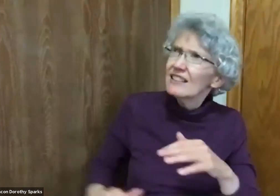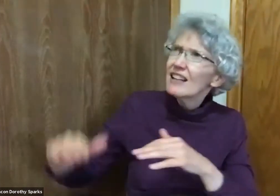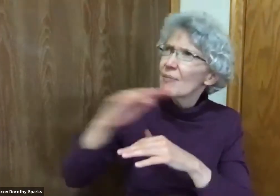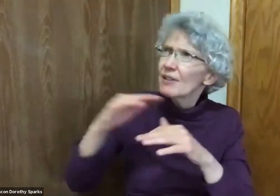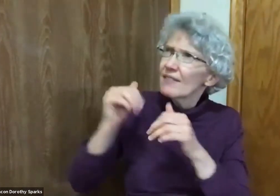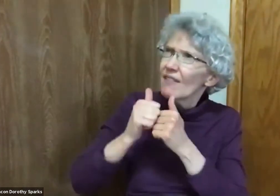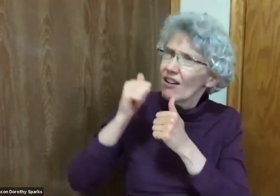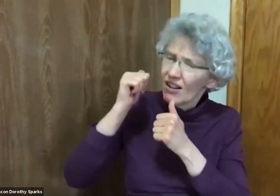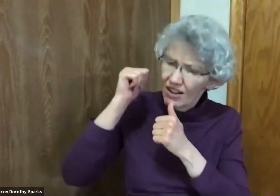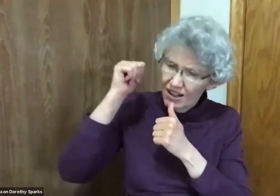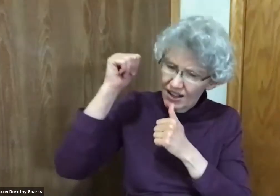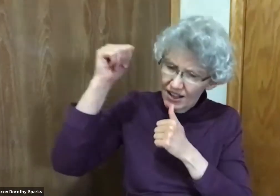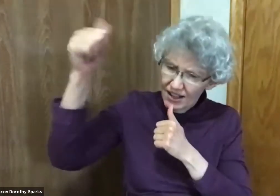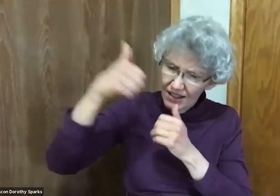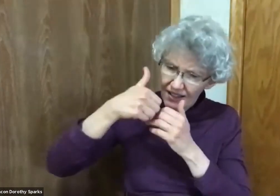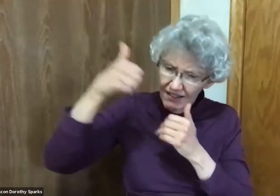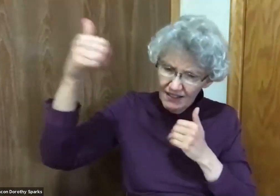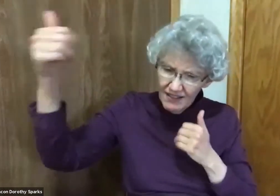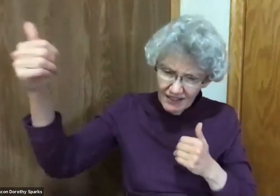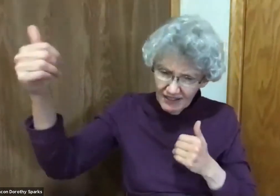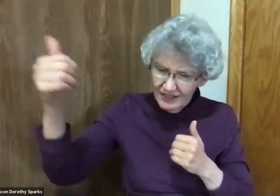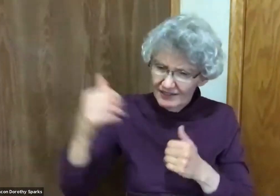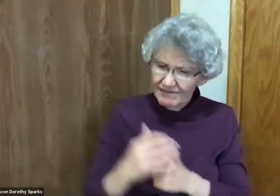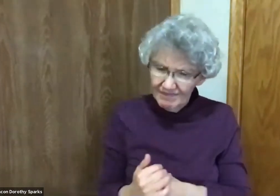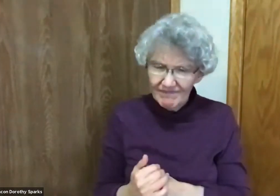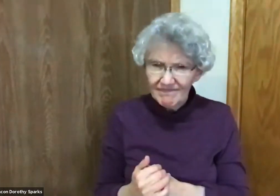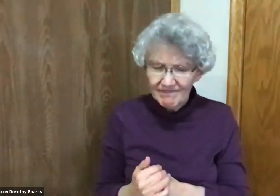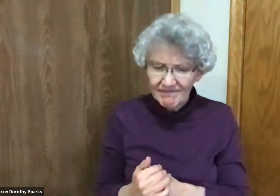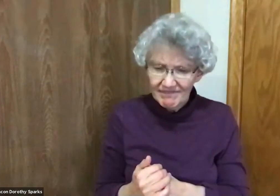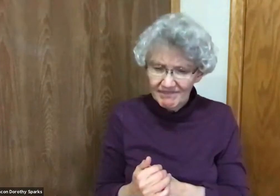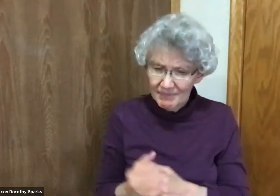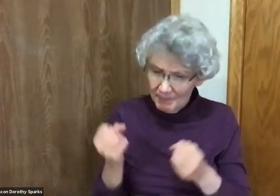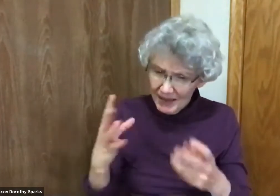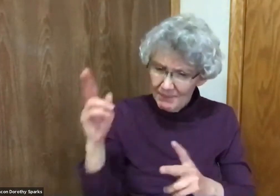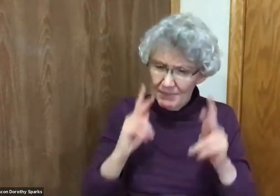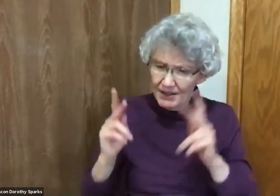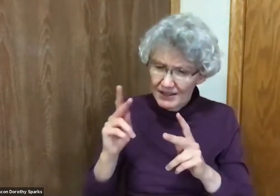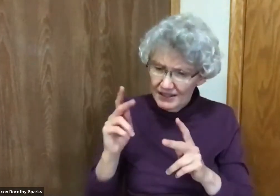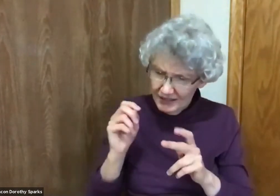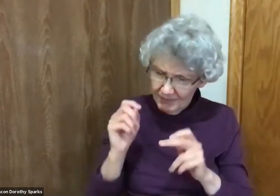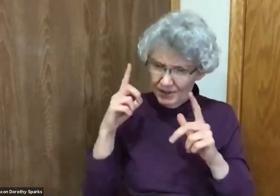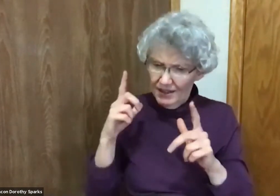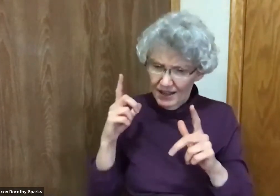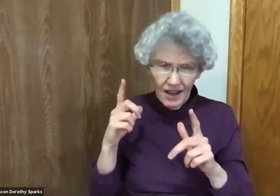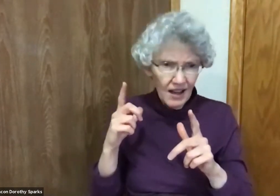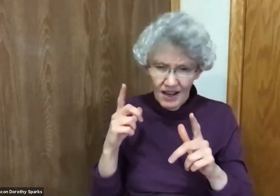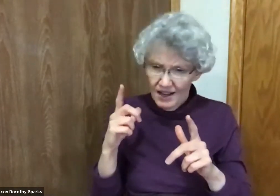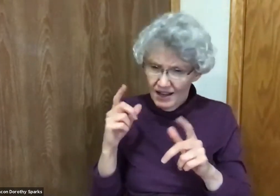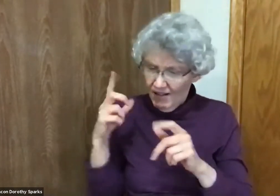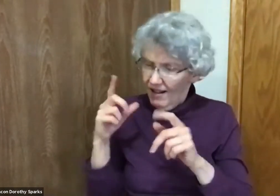These experiences make your kingdom feel like a faraway dream.